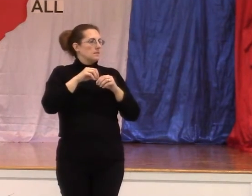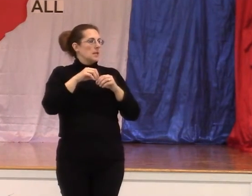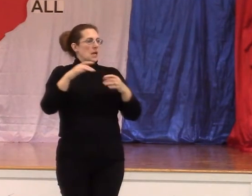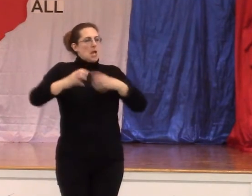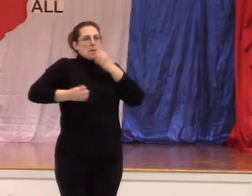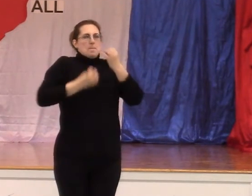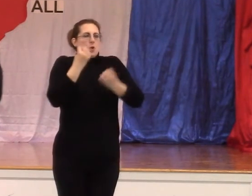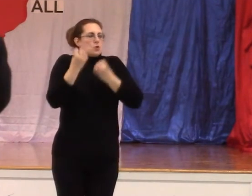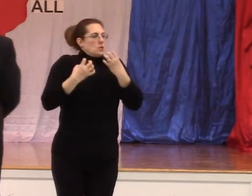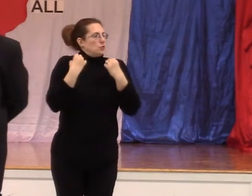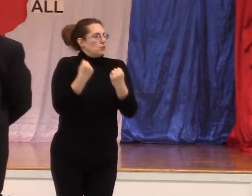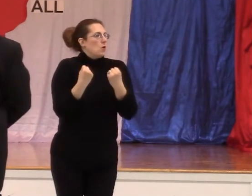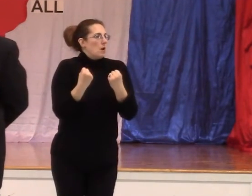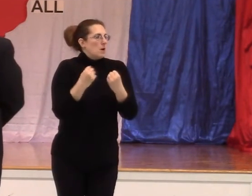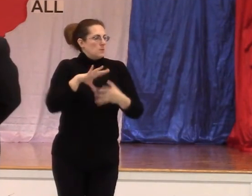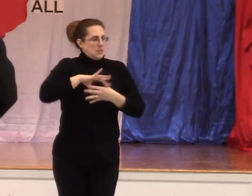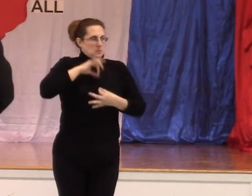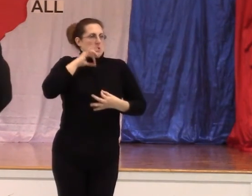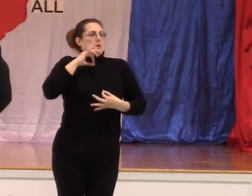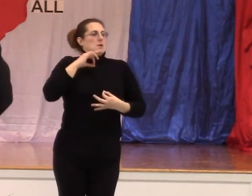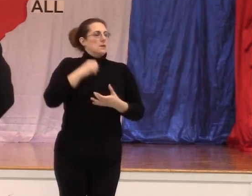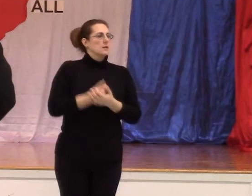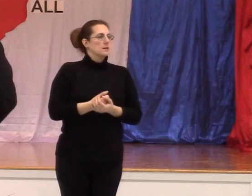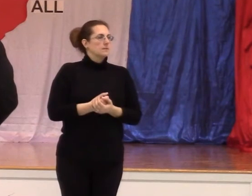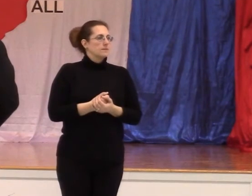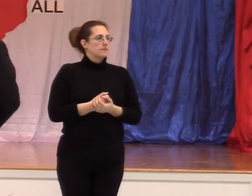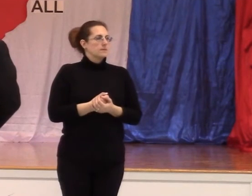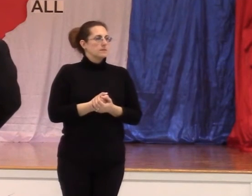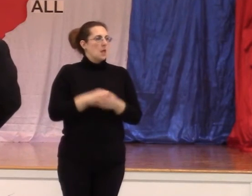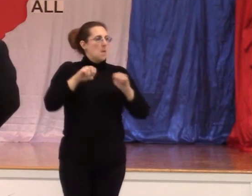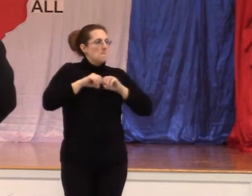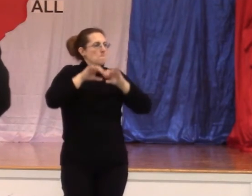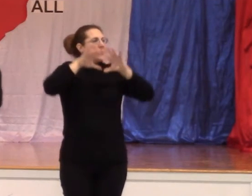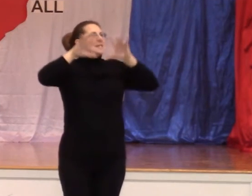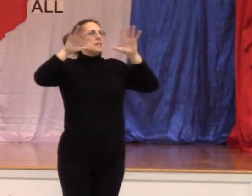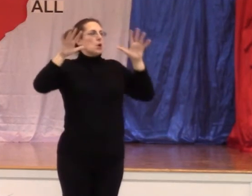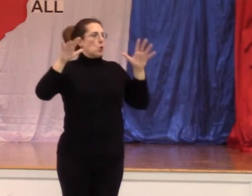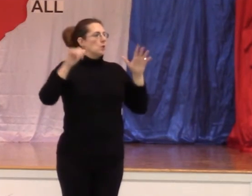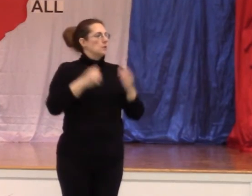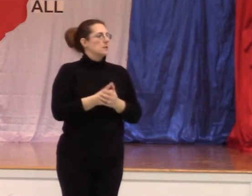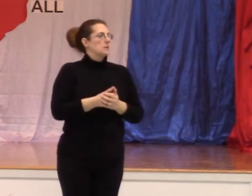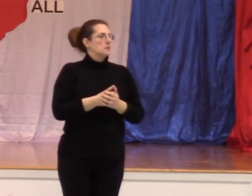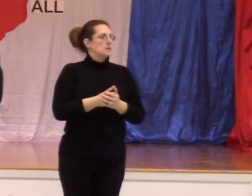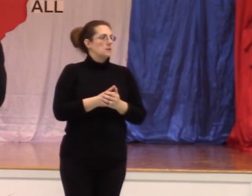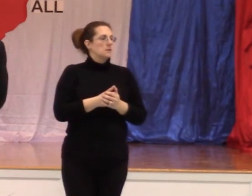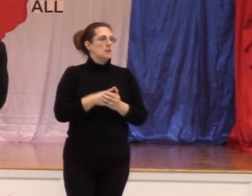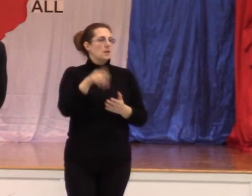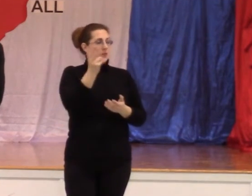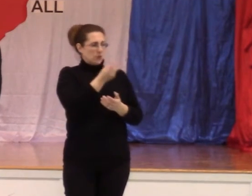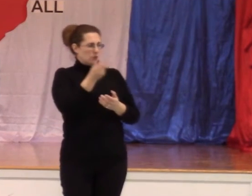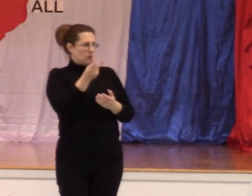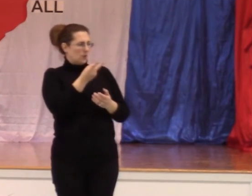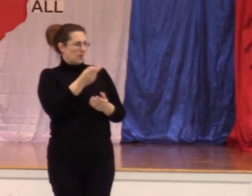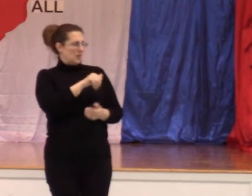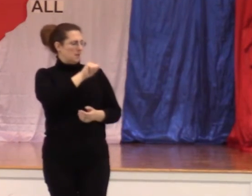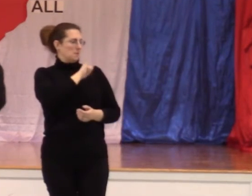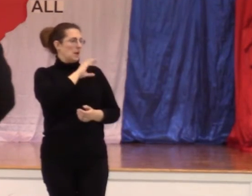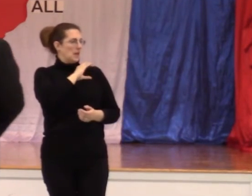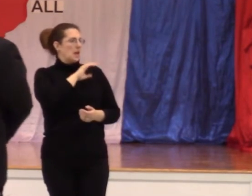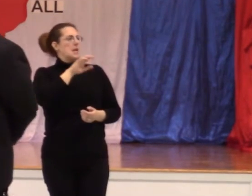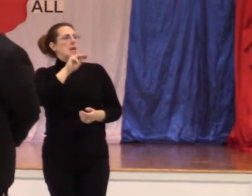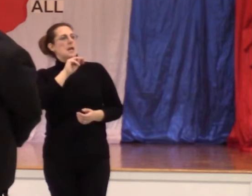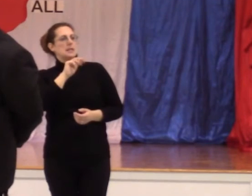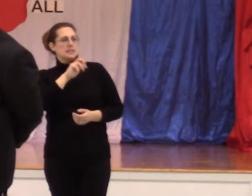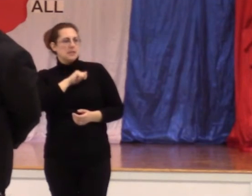experiential, strongly emotional in his spirituality, right? And all of these two, Munster and Karlstadt, kind of prime the pump for